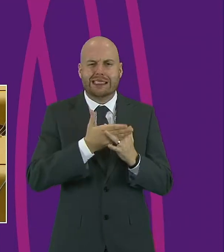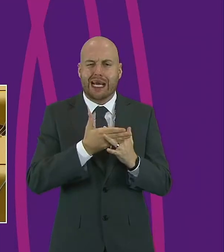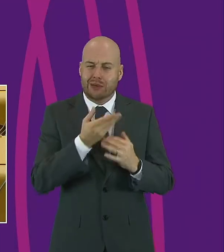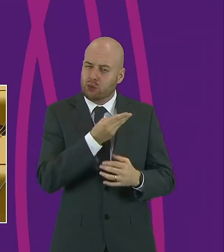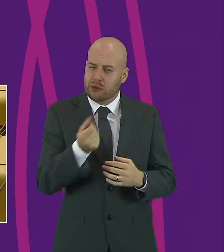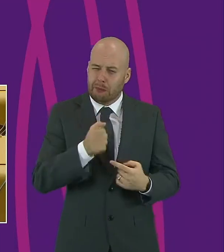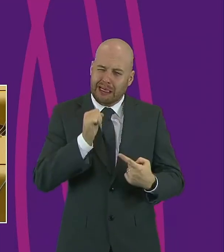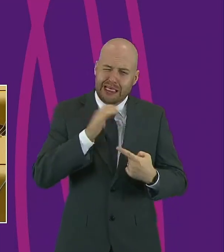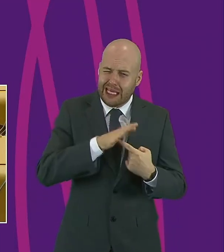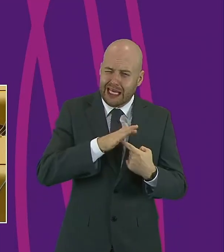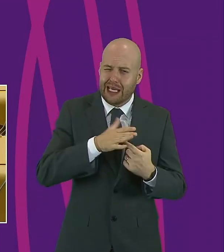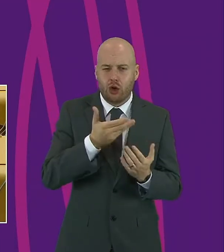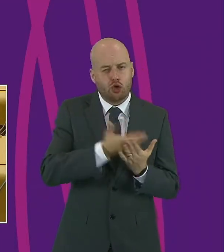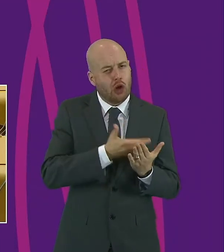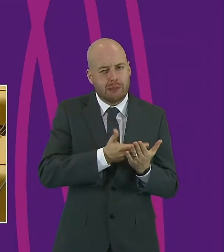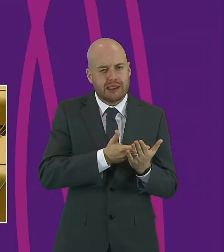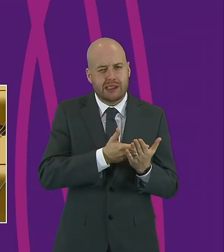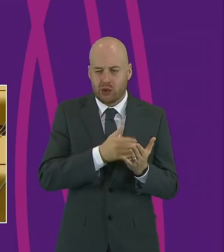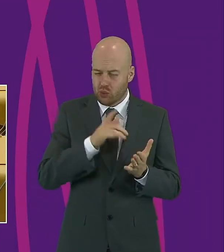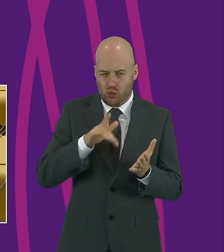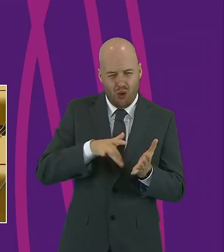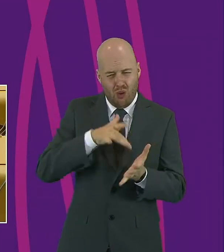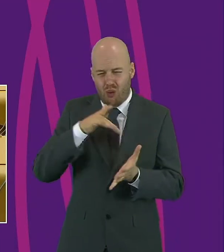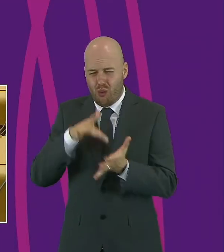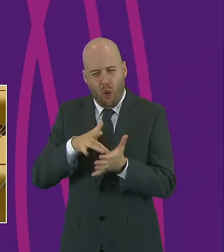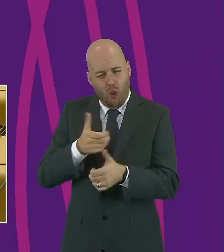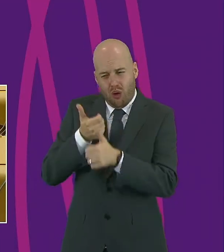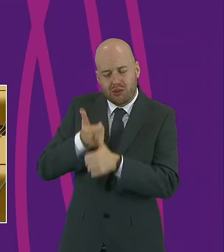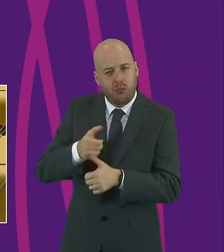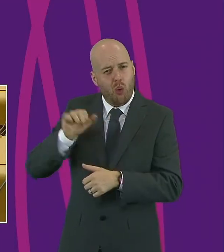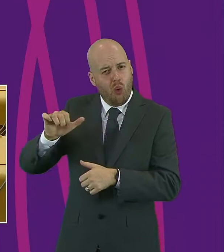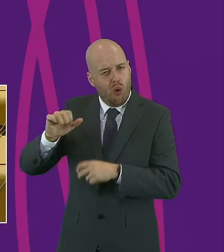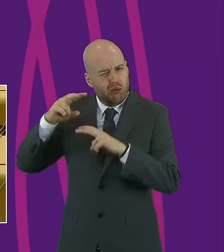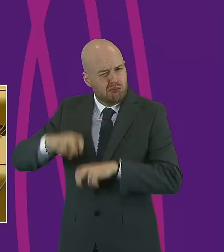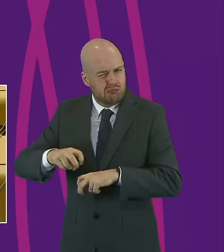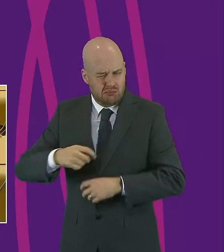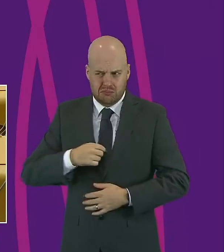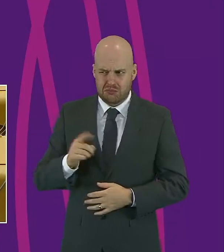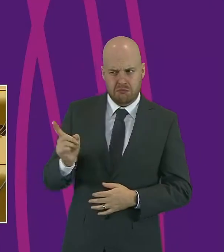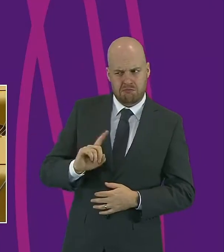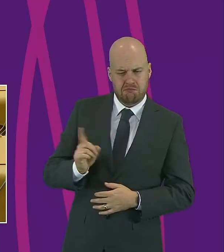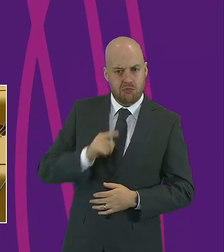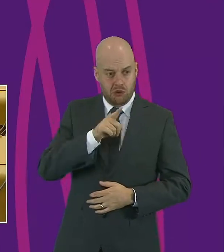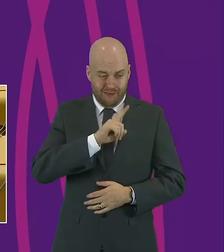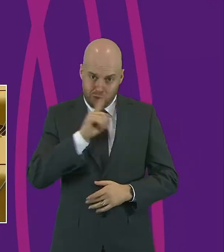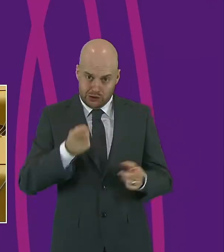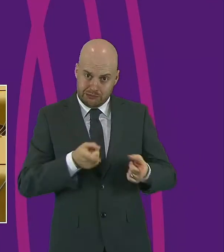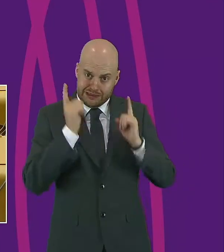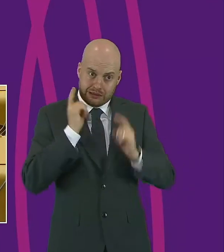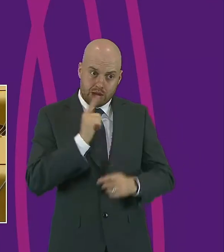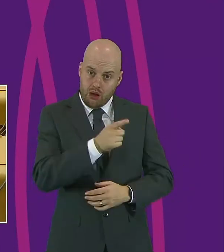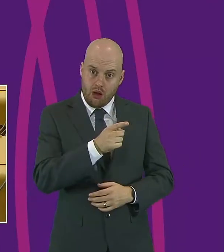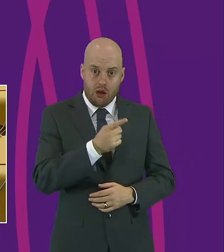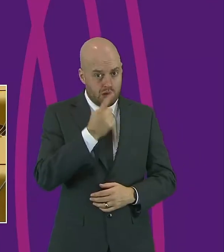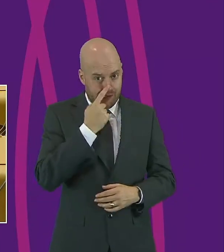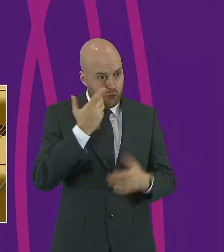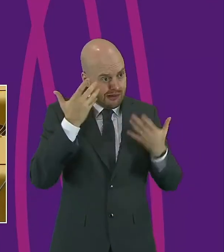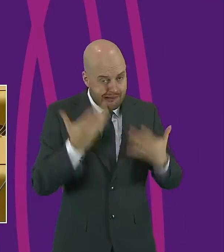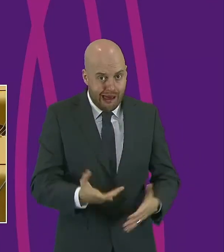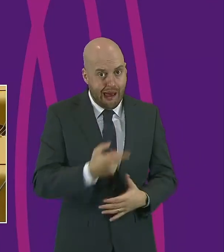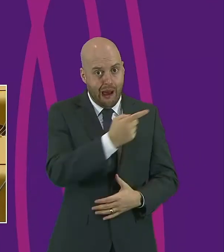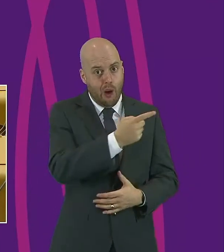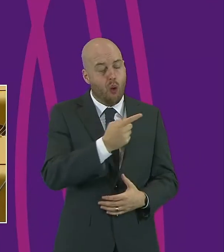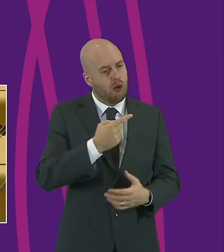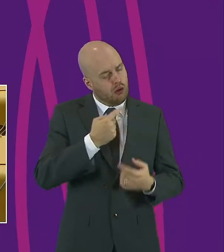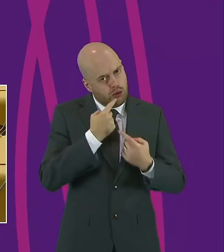remit, I hope the First Minister will want to stand by her earlier commitment, and will she now instruct the full cooperation that